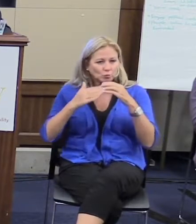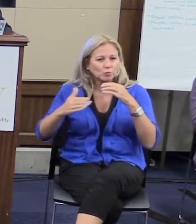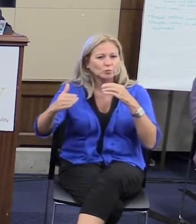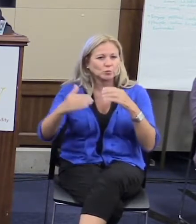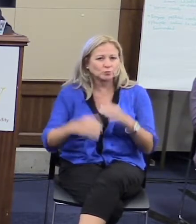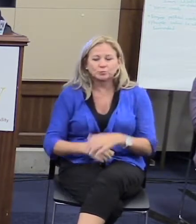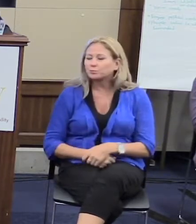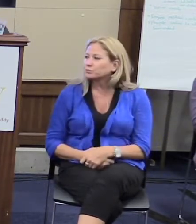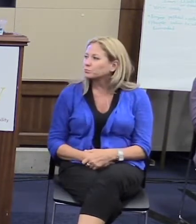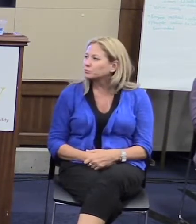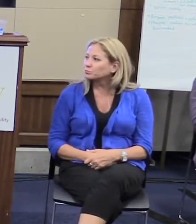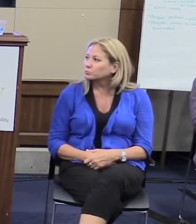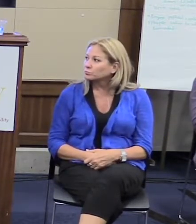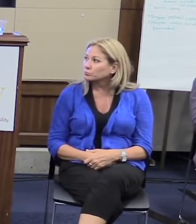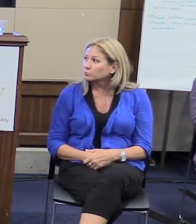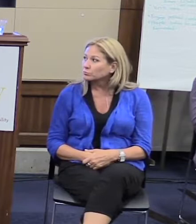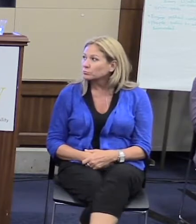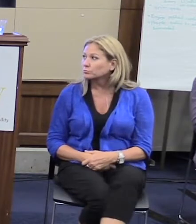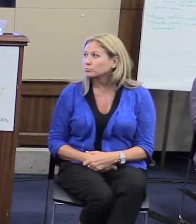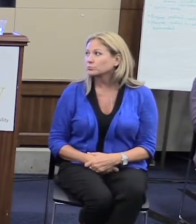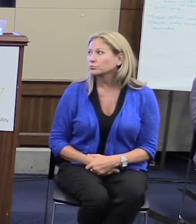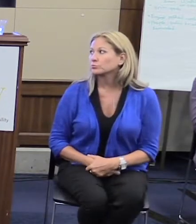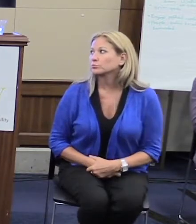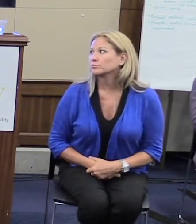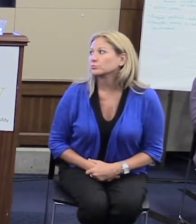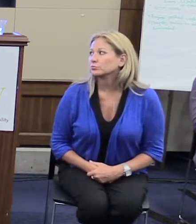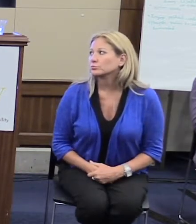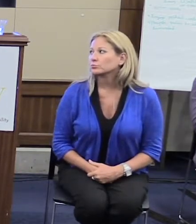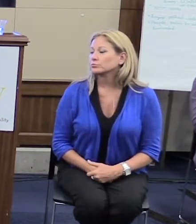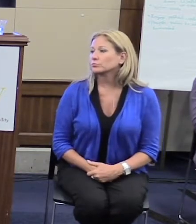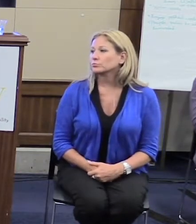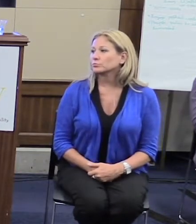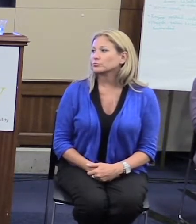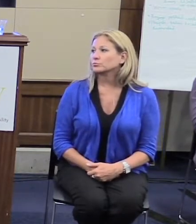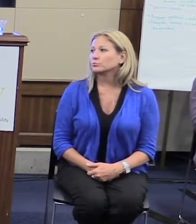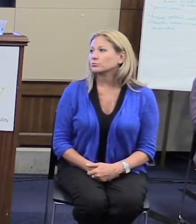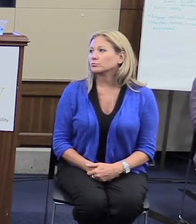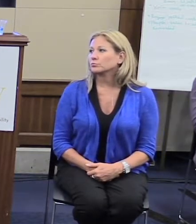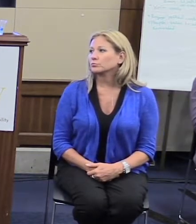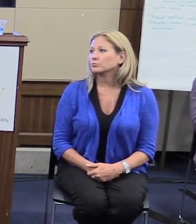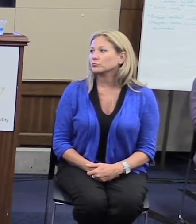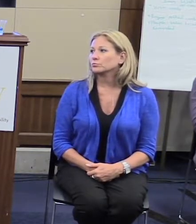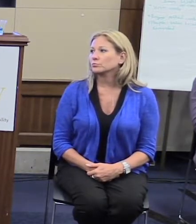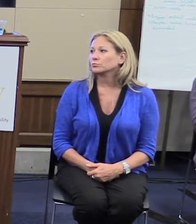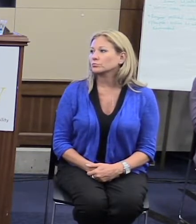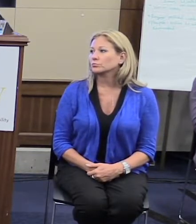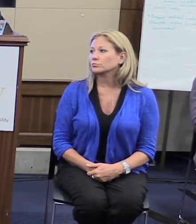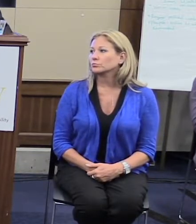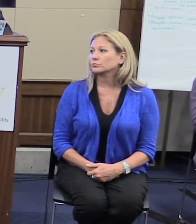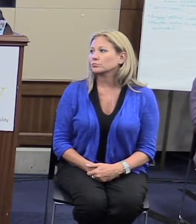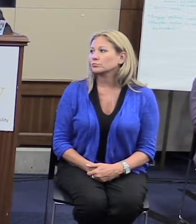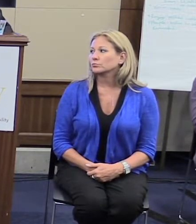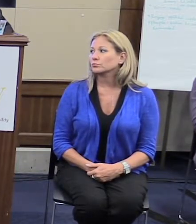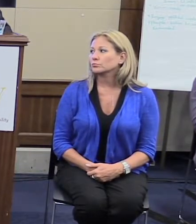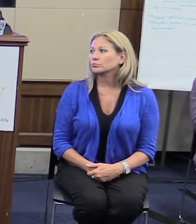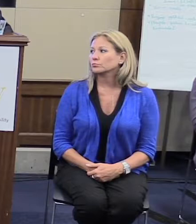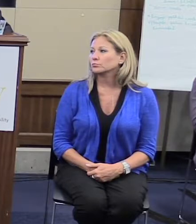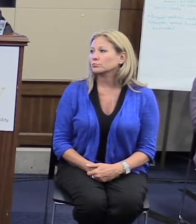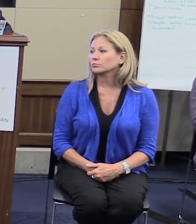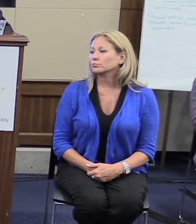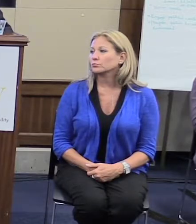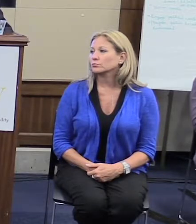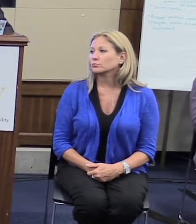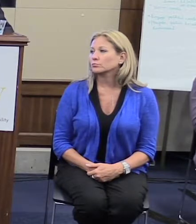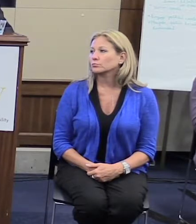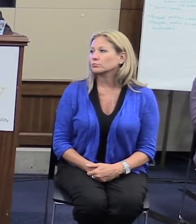happen. Yes, over here. So, hi. Again, my name is Nell Richardson. No, you were over there. Now